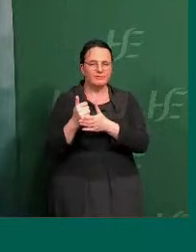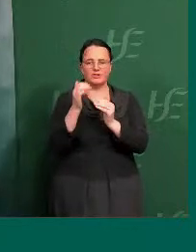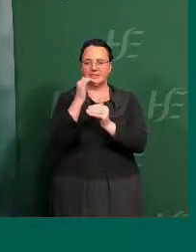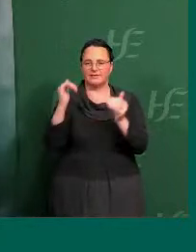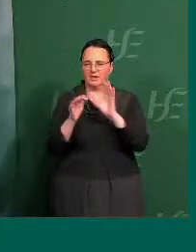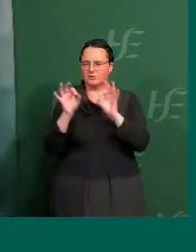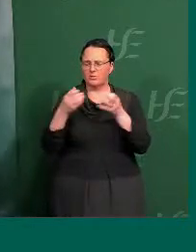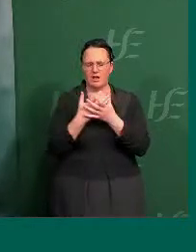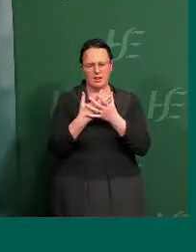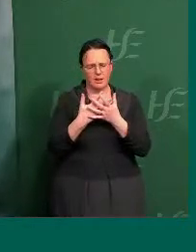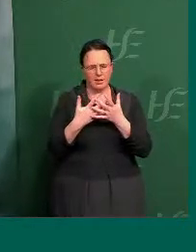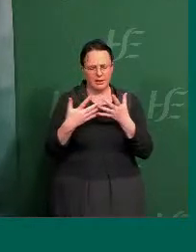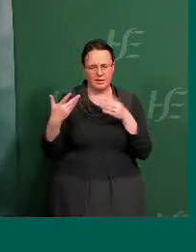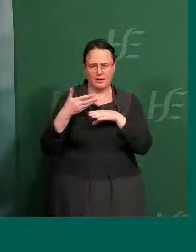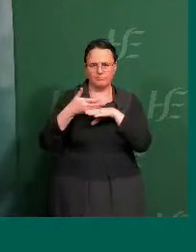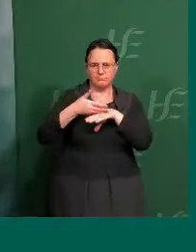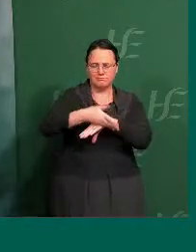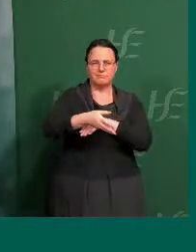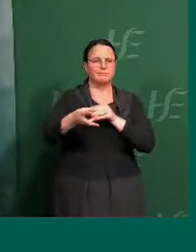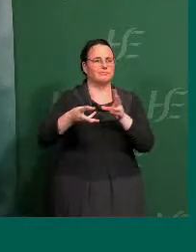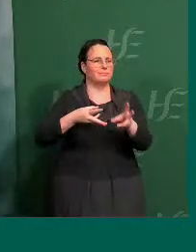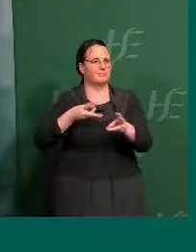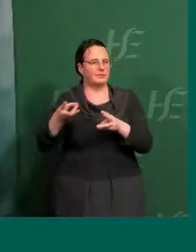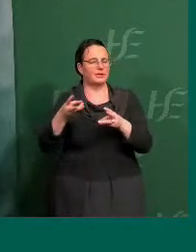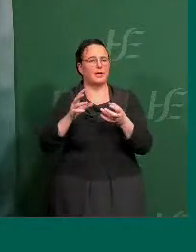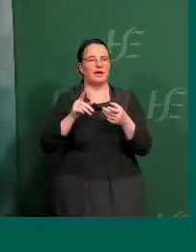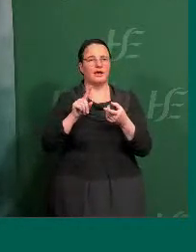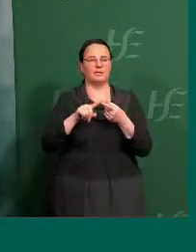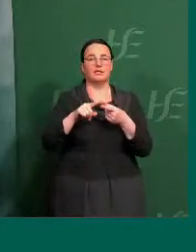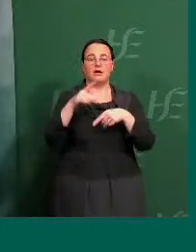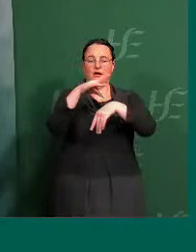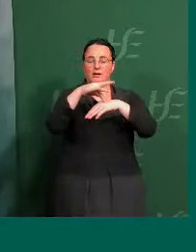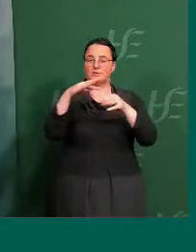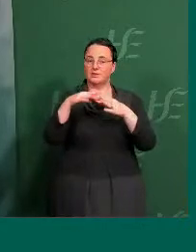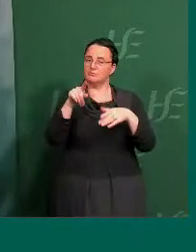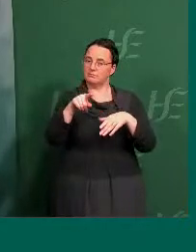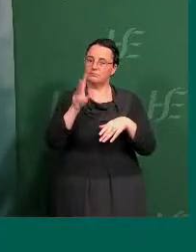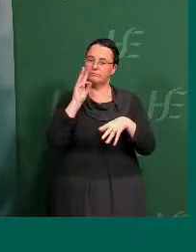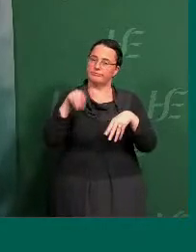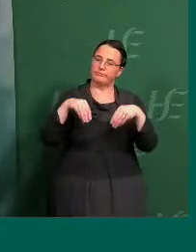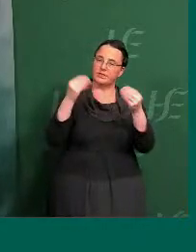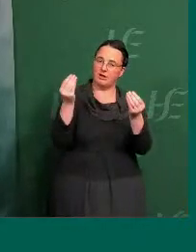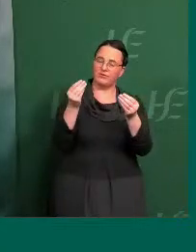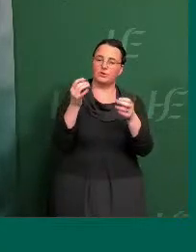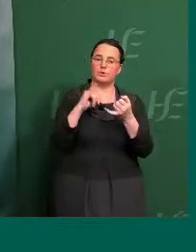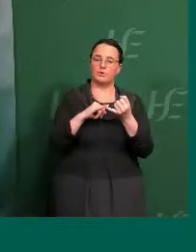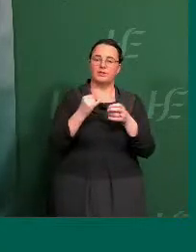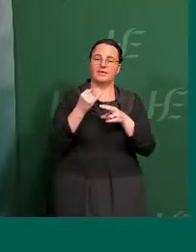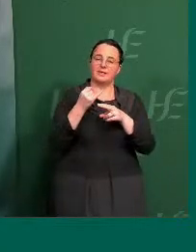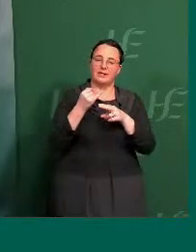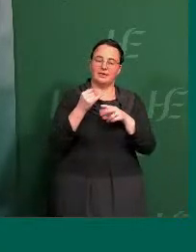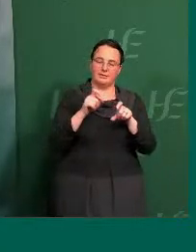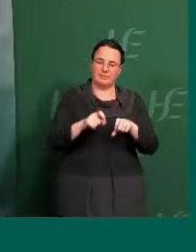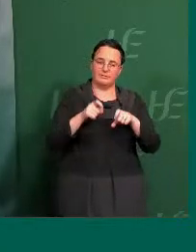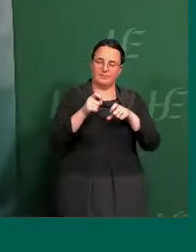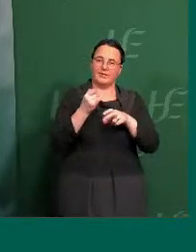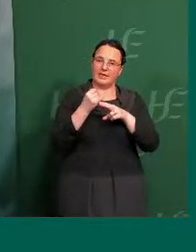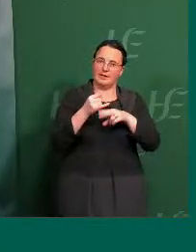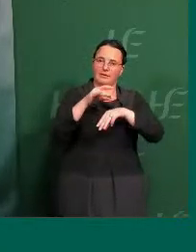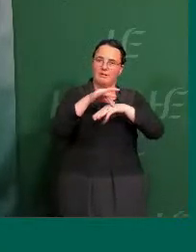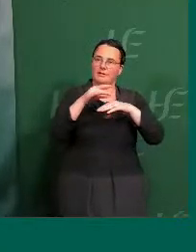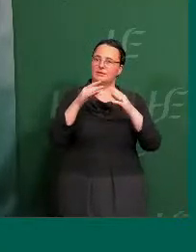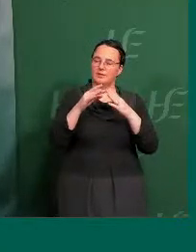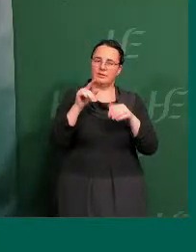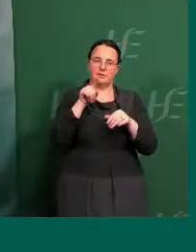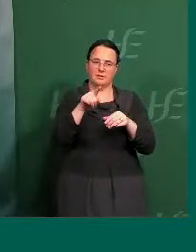huge amount of work, including, for example, our acute hospitals now, where they're also looking to offer vaccination to inpatients and moving on with our maternity